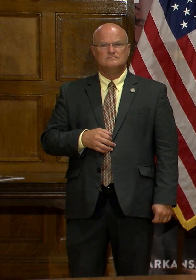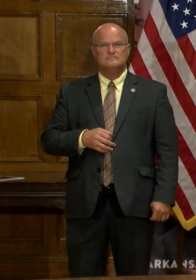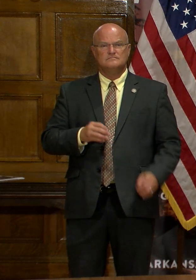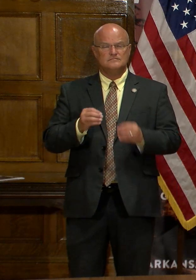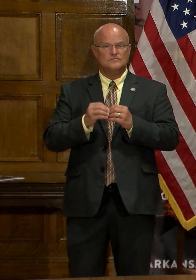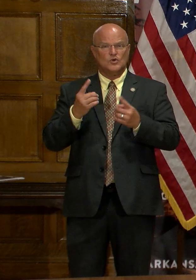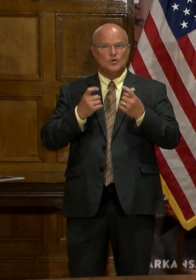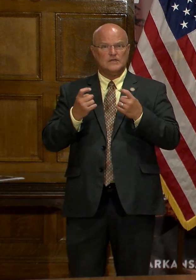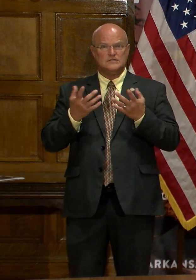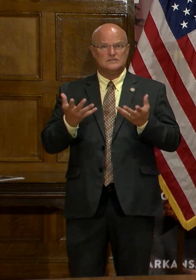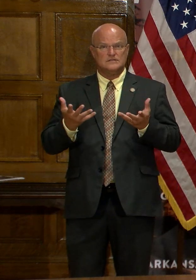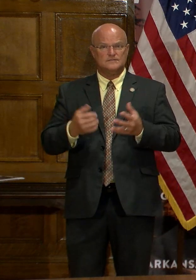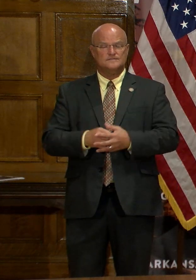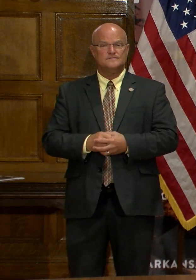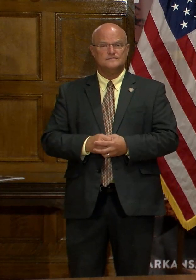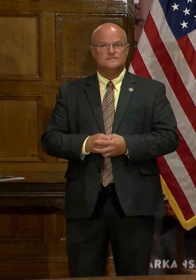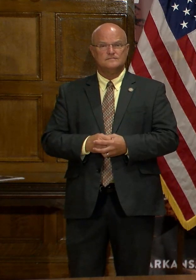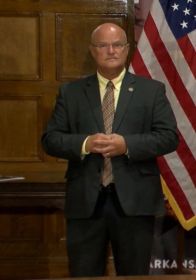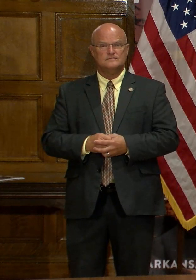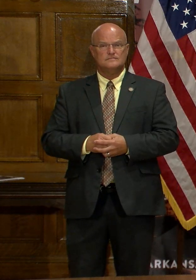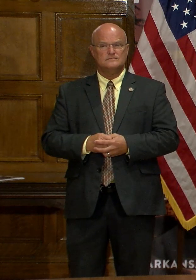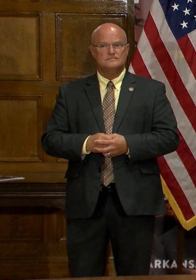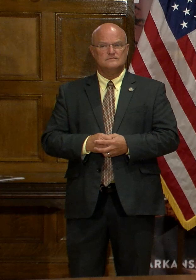Any other questions?